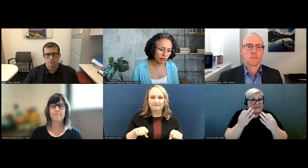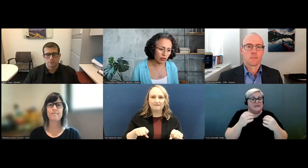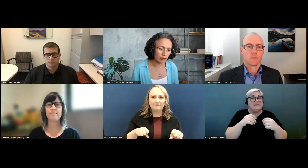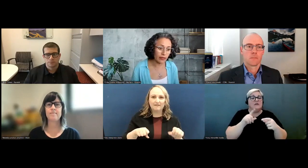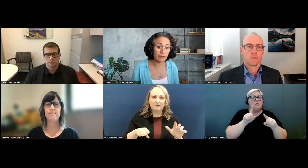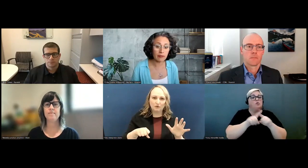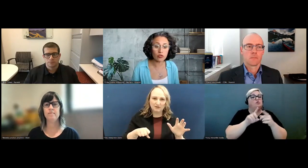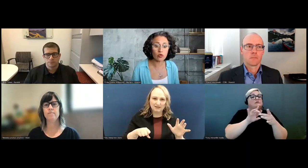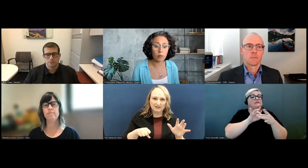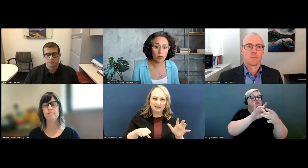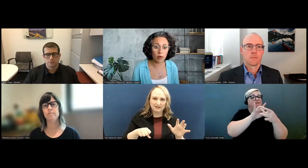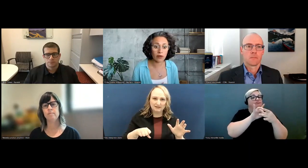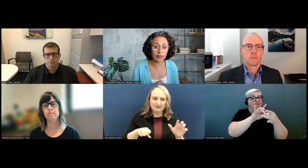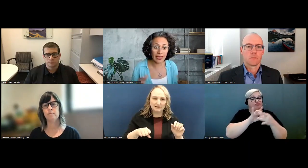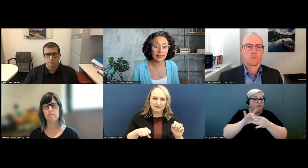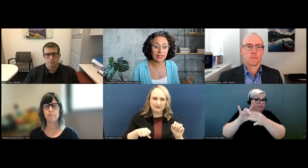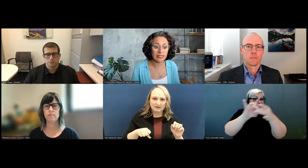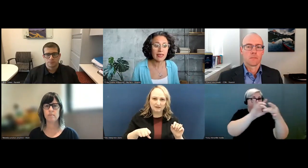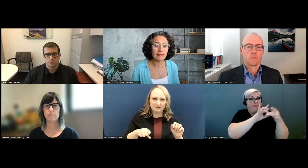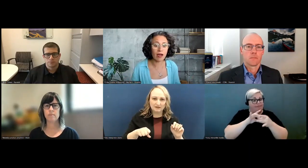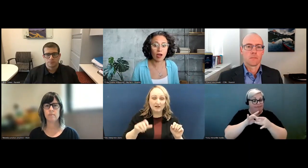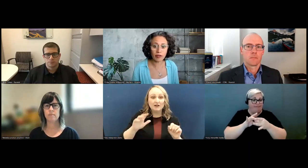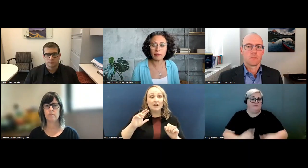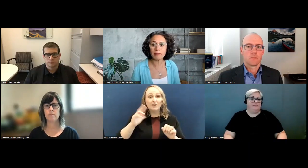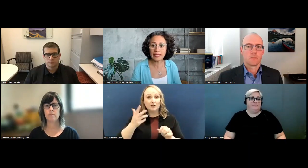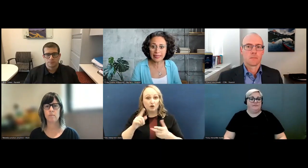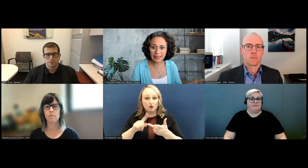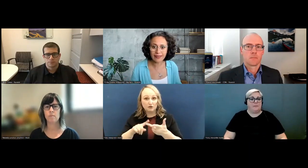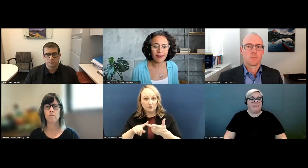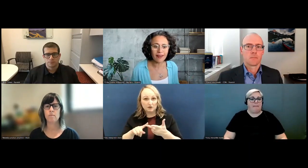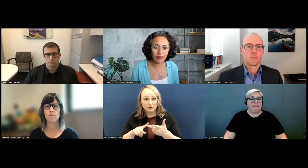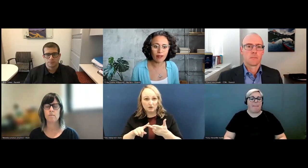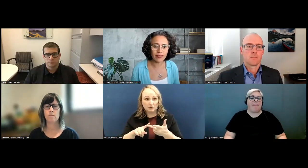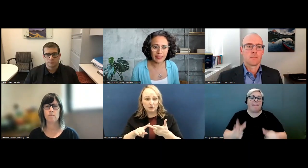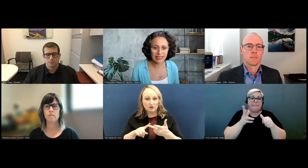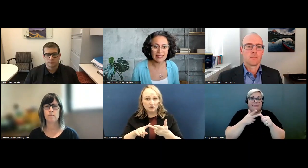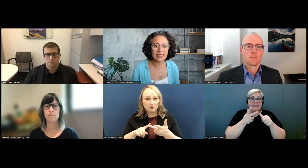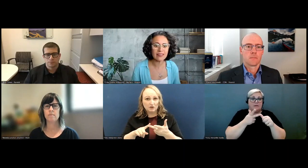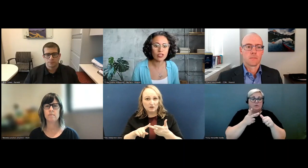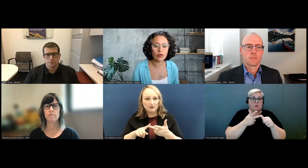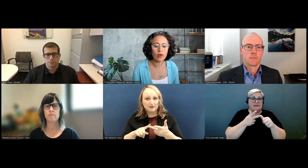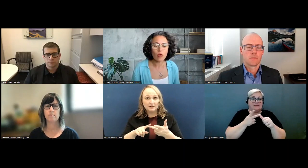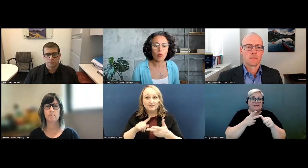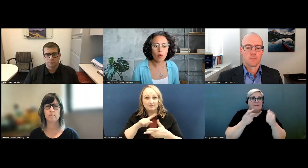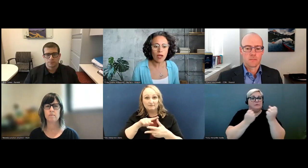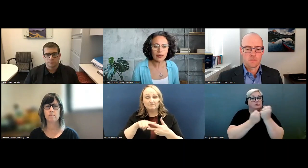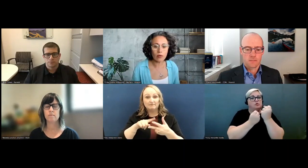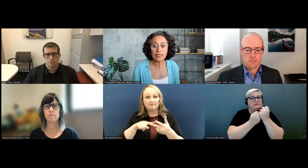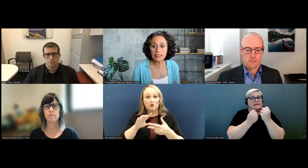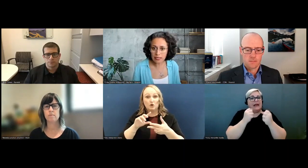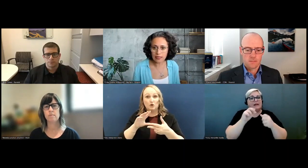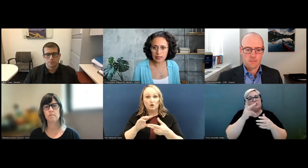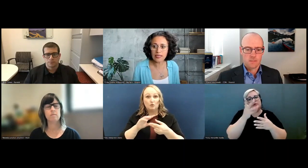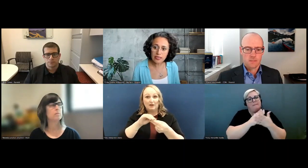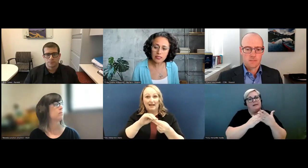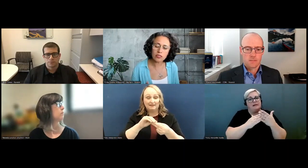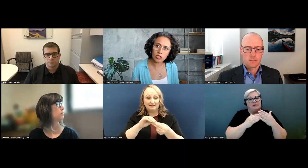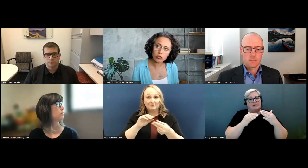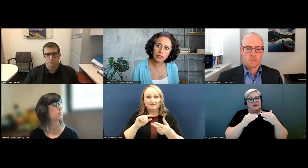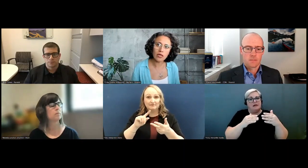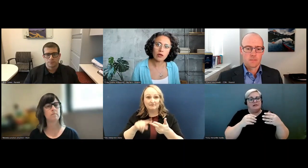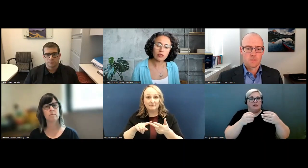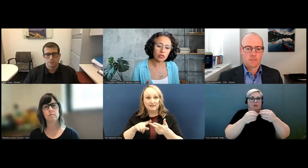of support. And the third part about support, that is the underpinning of all this into what is needed.